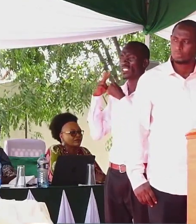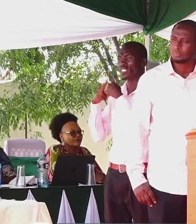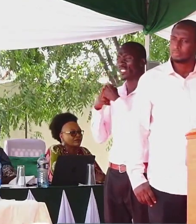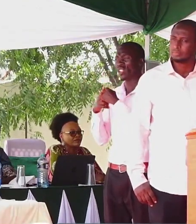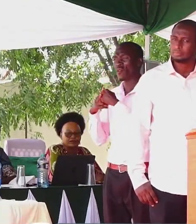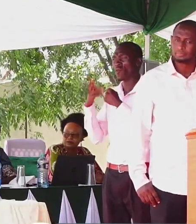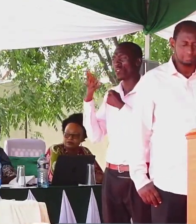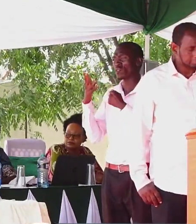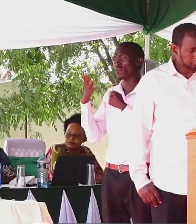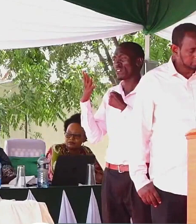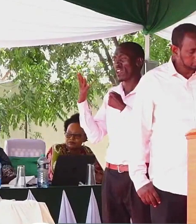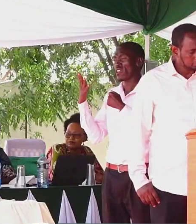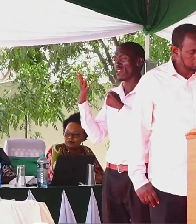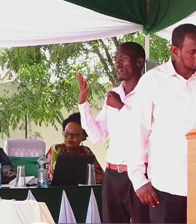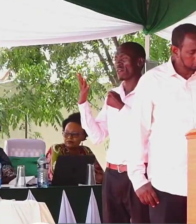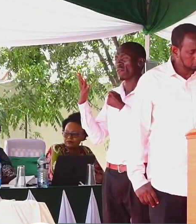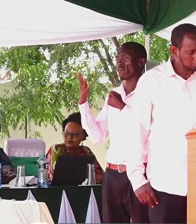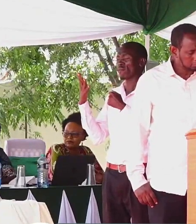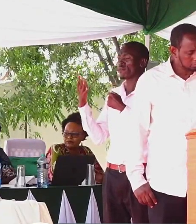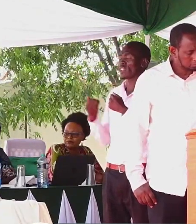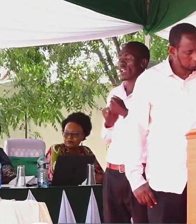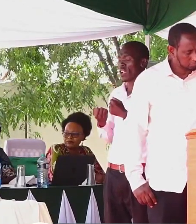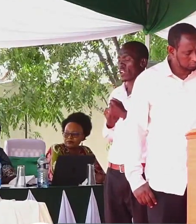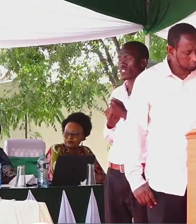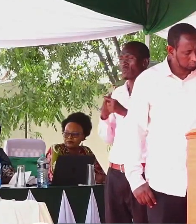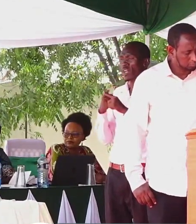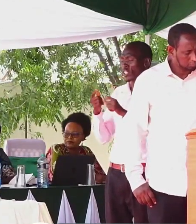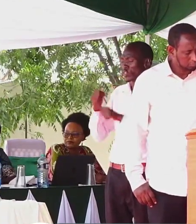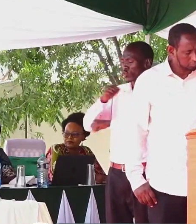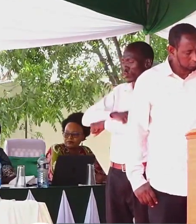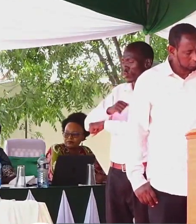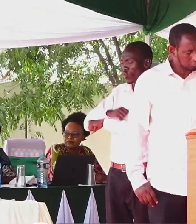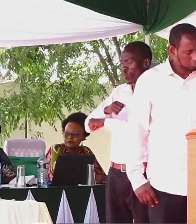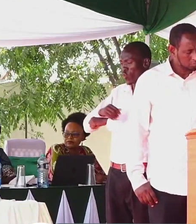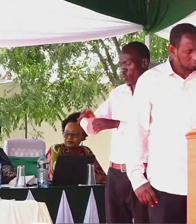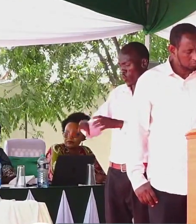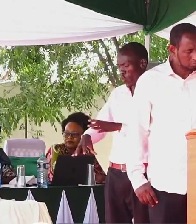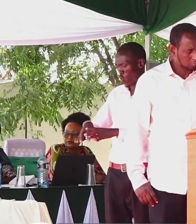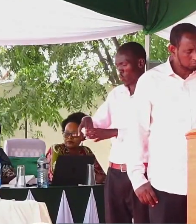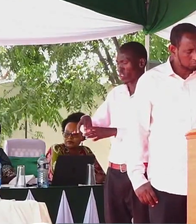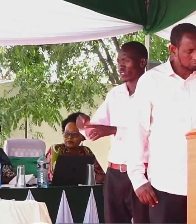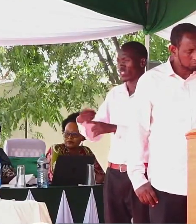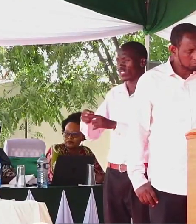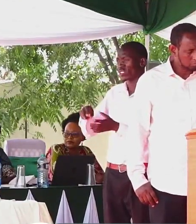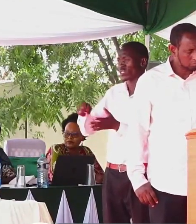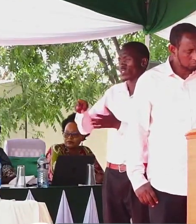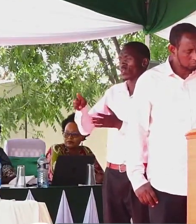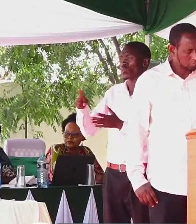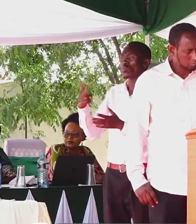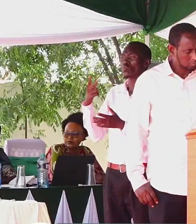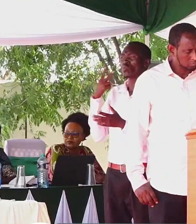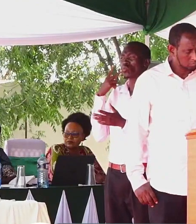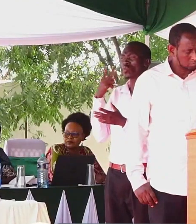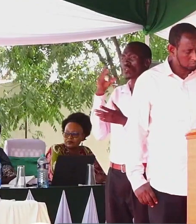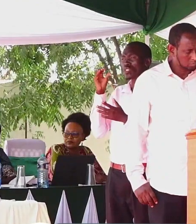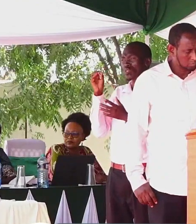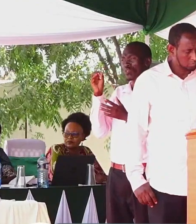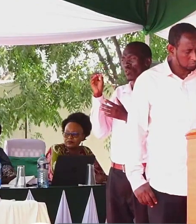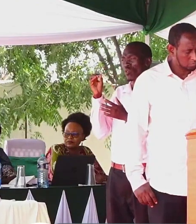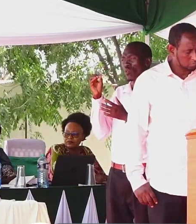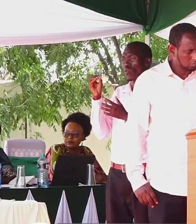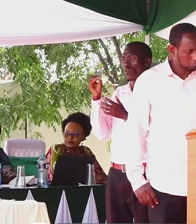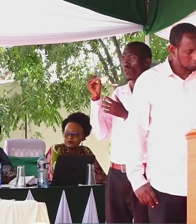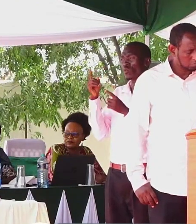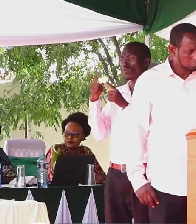7,645 girls. So the school-going age children are 239, 035, which means some